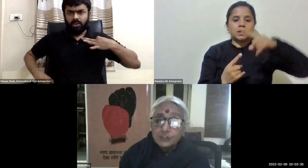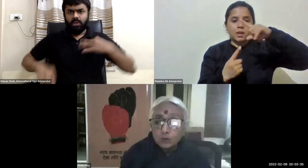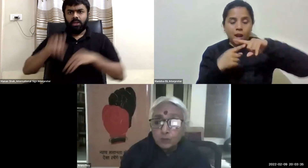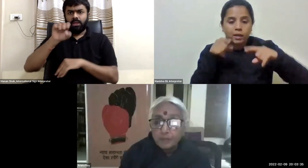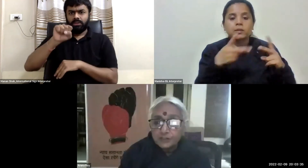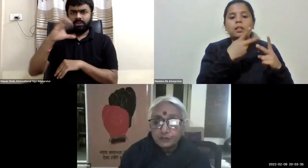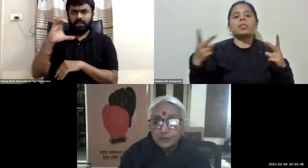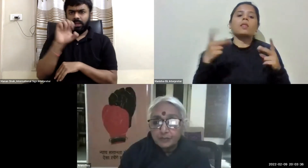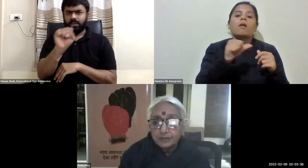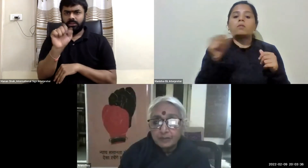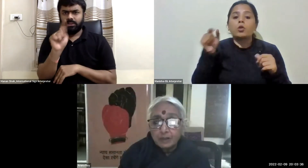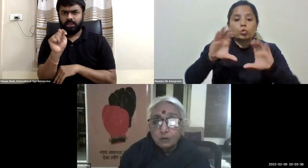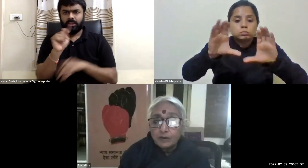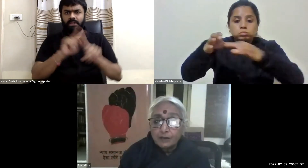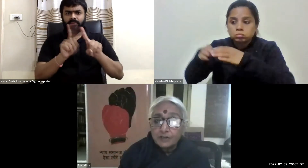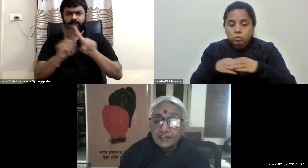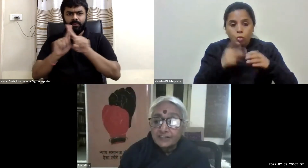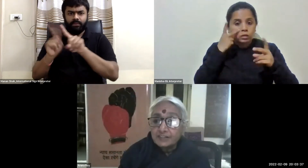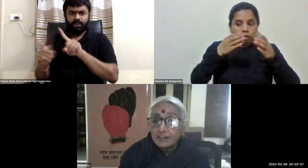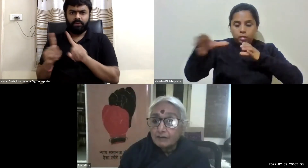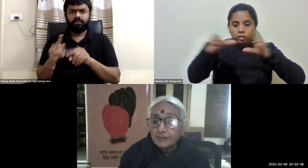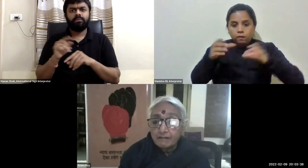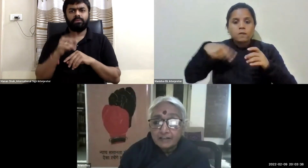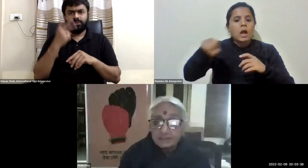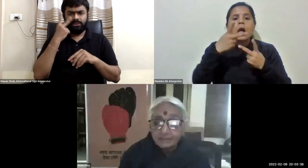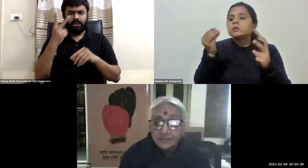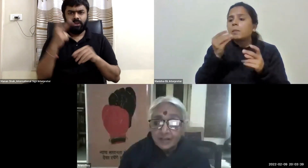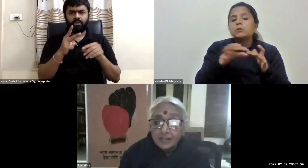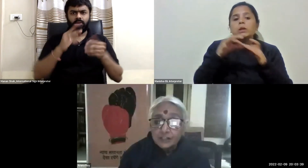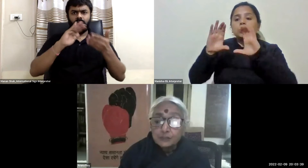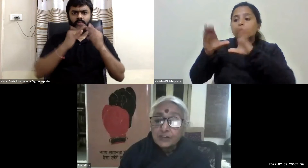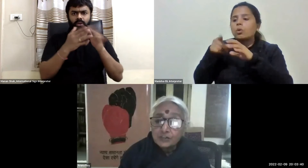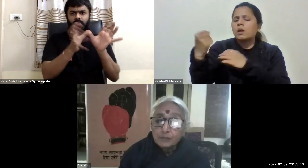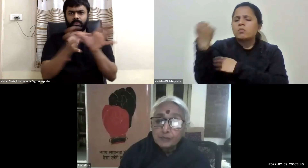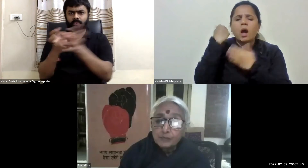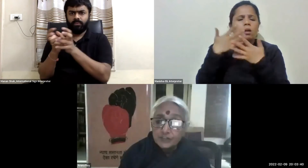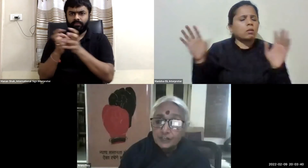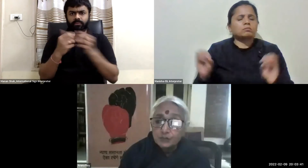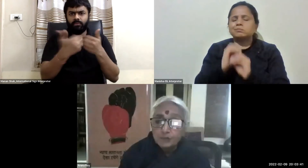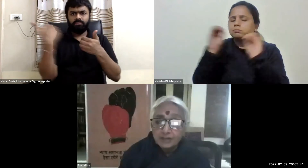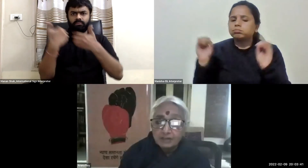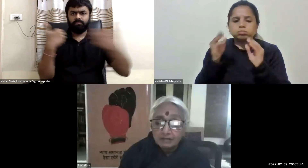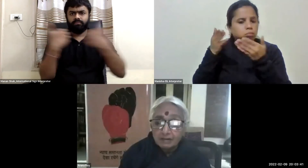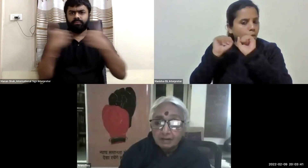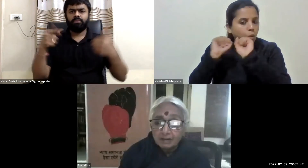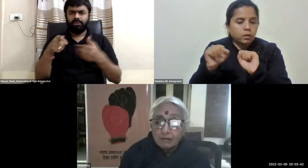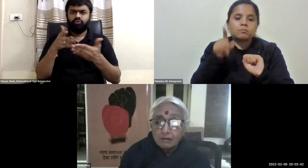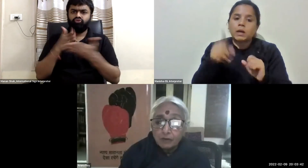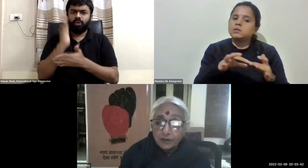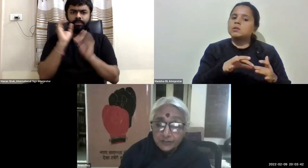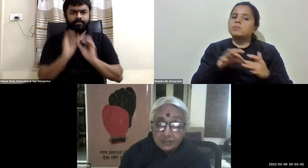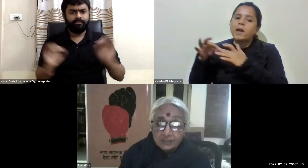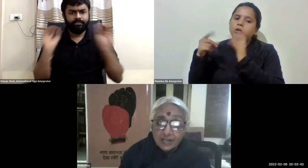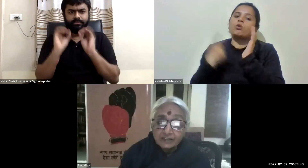a special group emerges of people who cannot access any of their rights. special provisions need to be made.